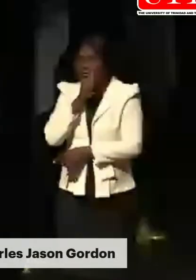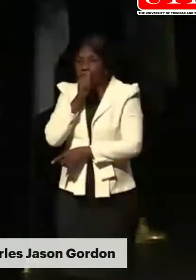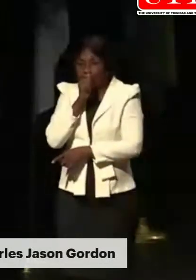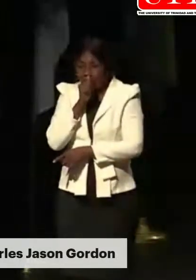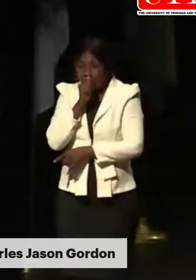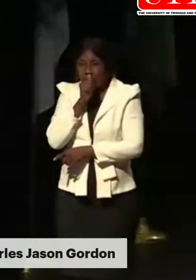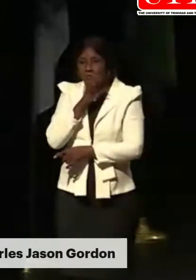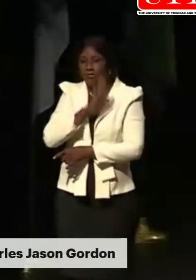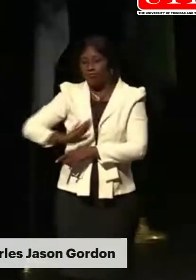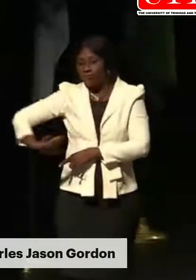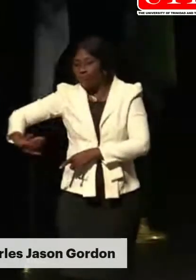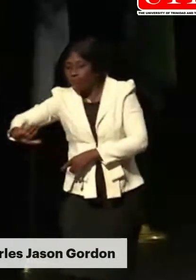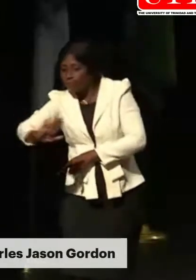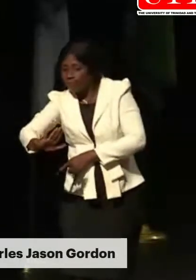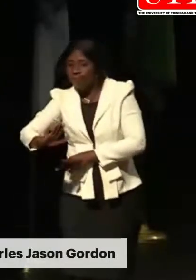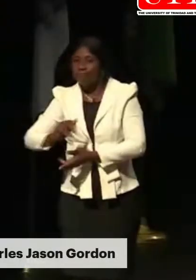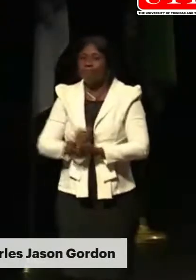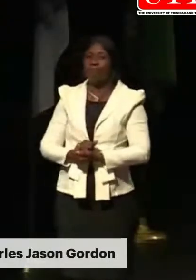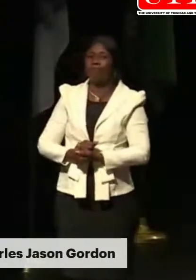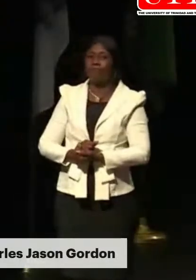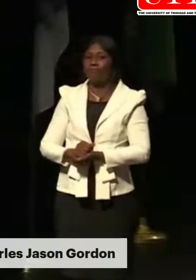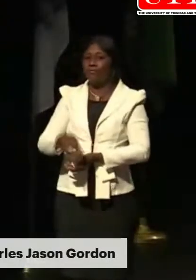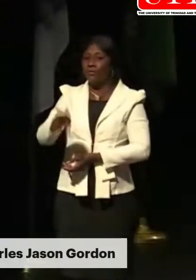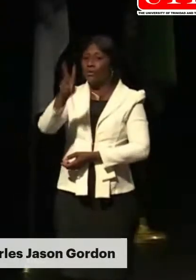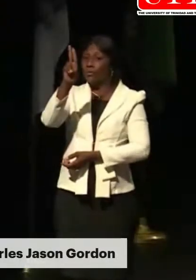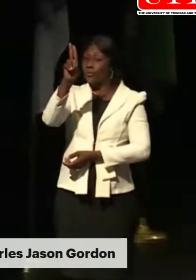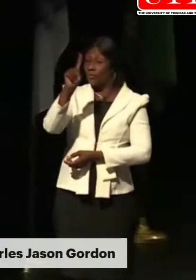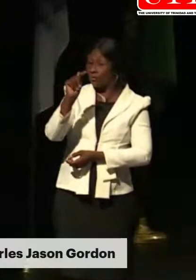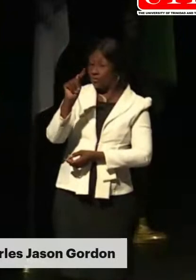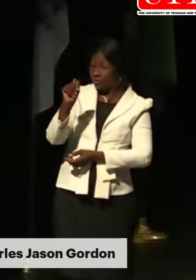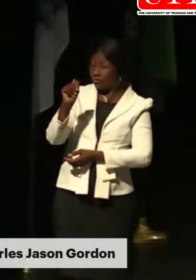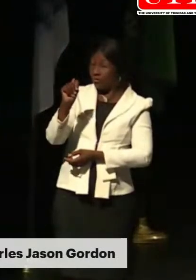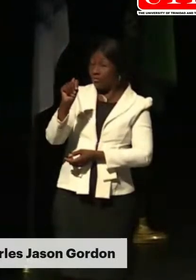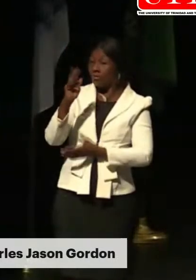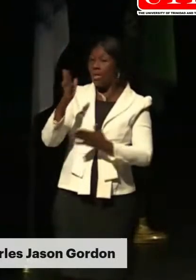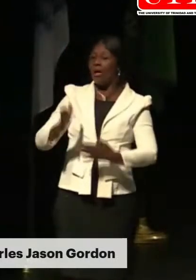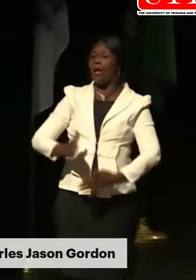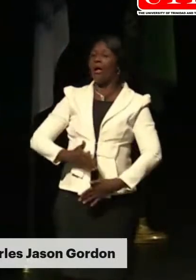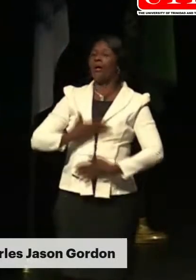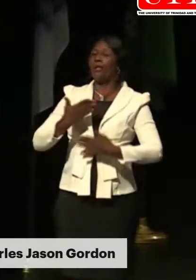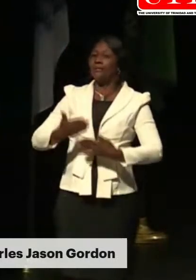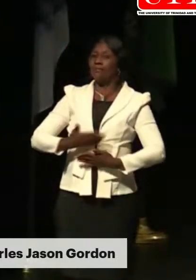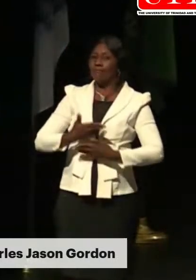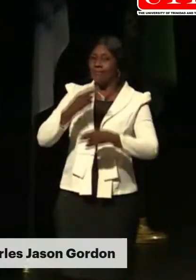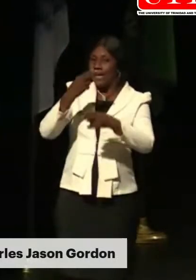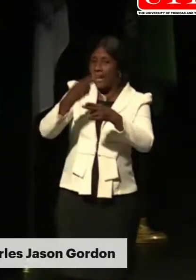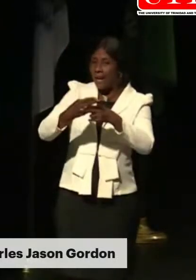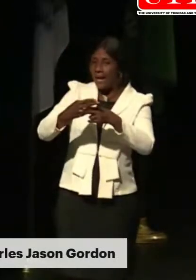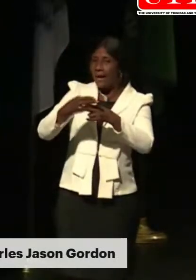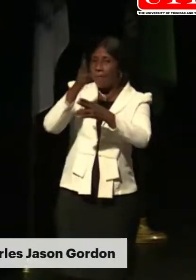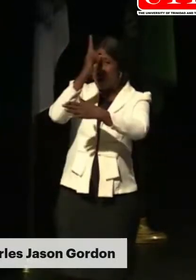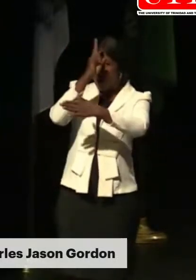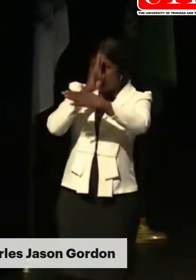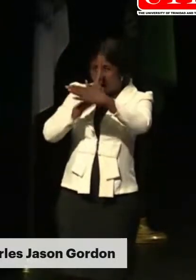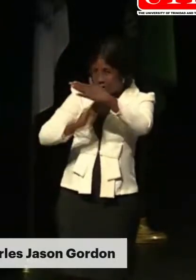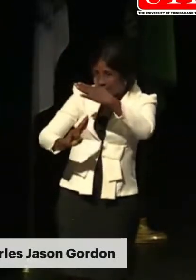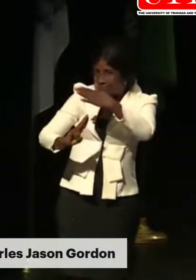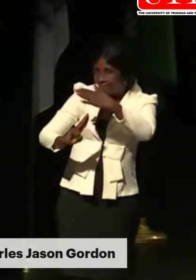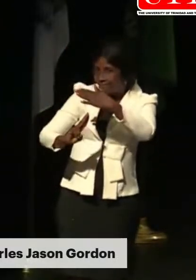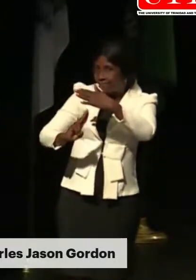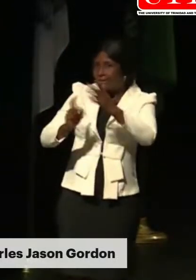all. The University of Trinidad and Tobago is pleased to confer the title of